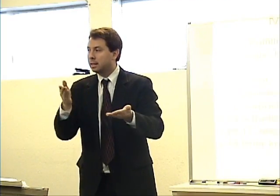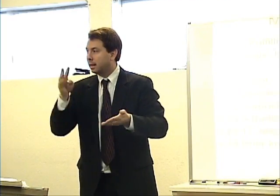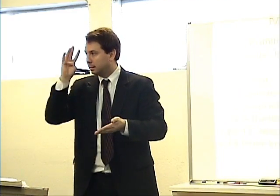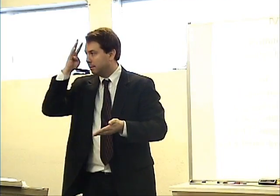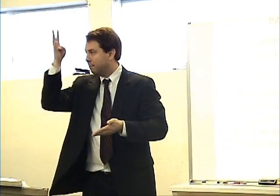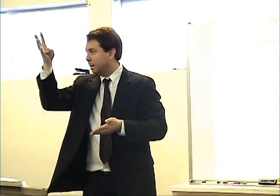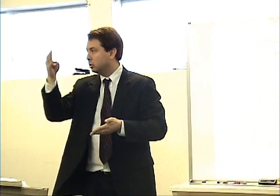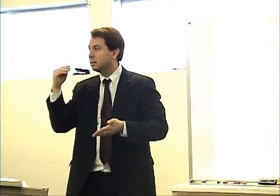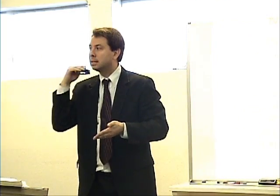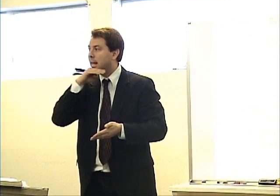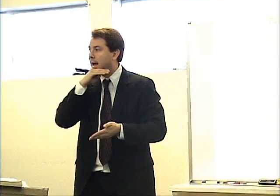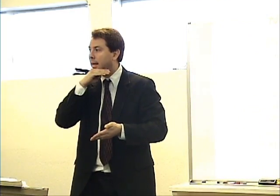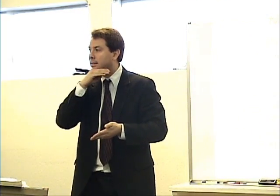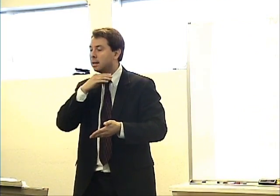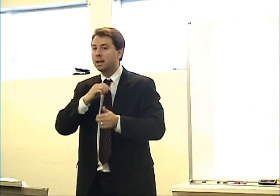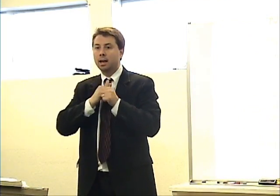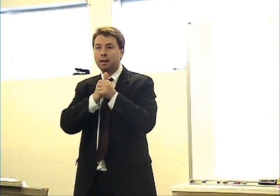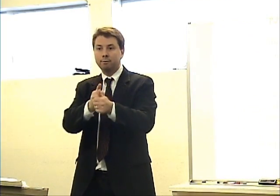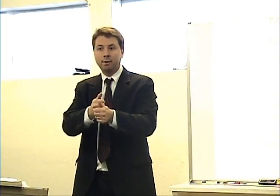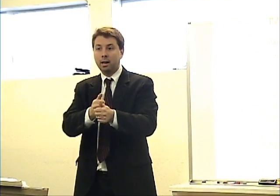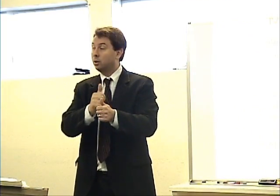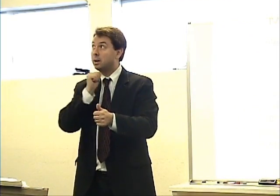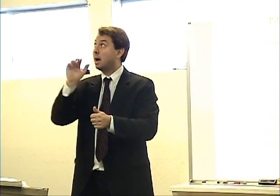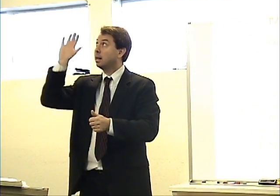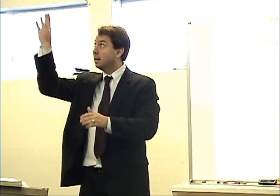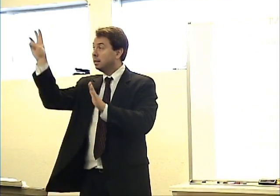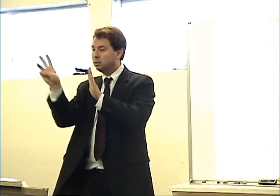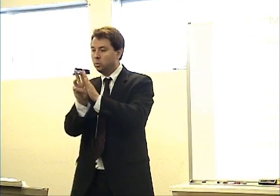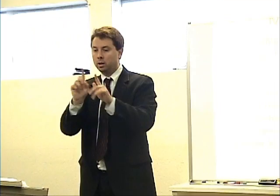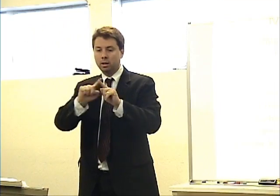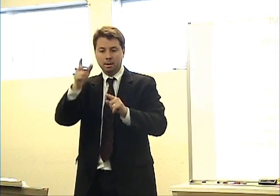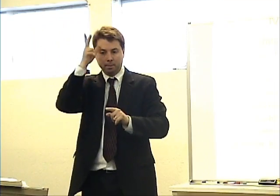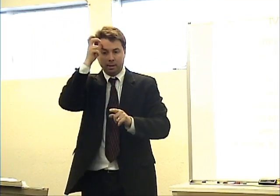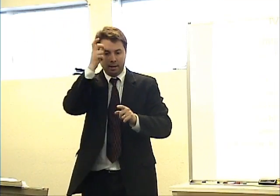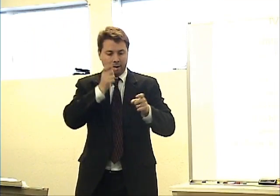things, inventions, lies, and followed not his will, but the devil.